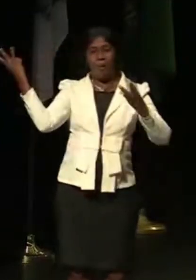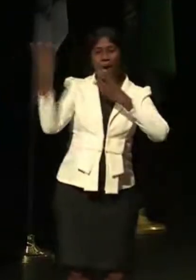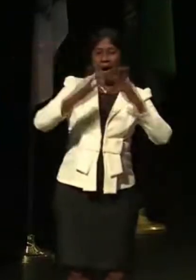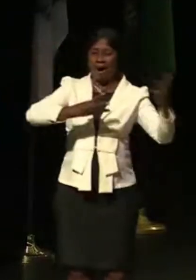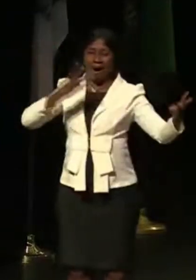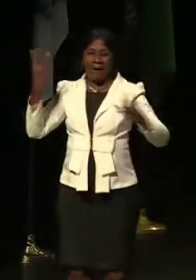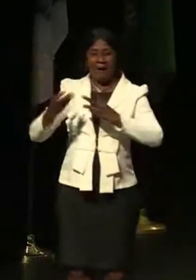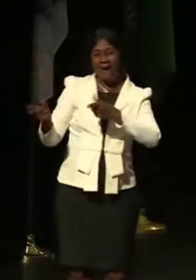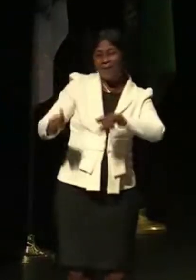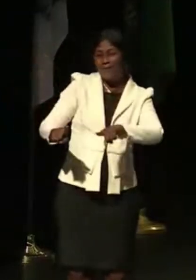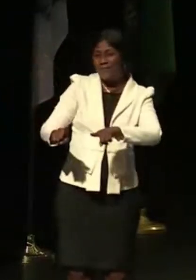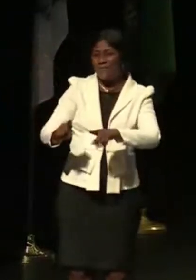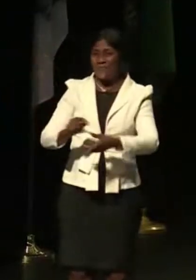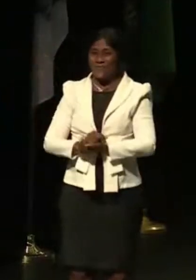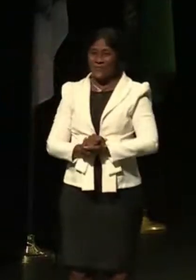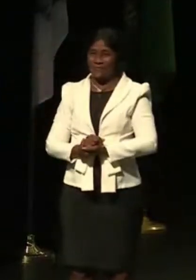around.